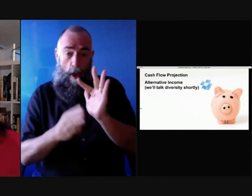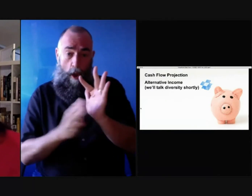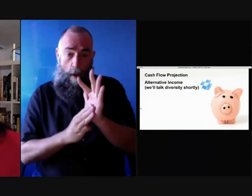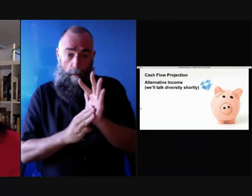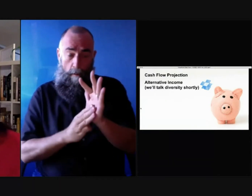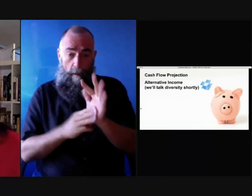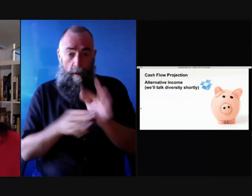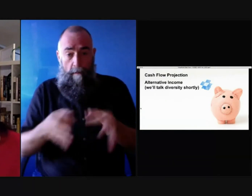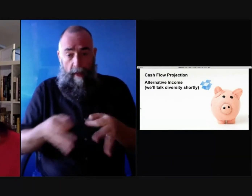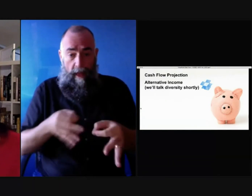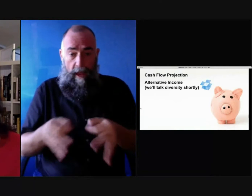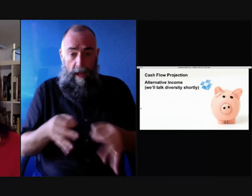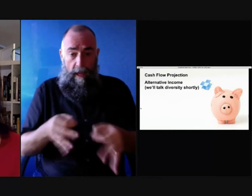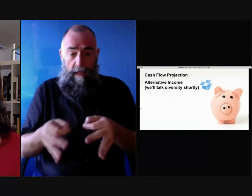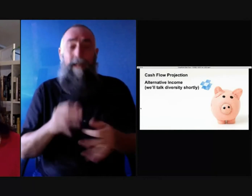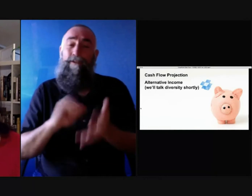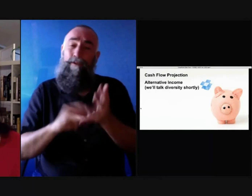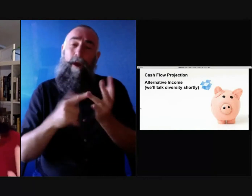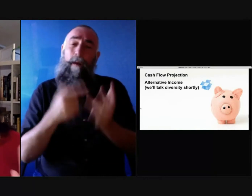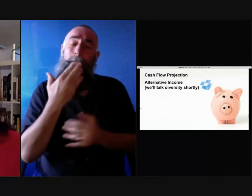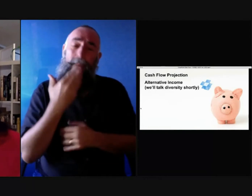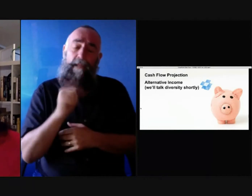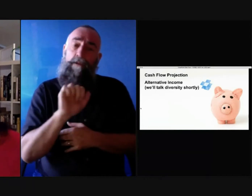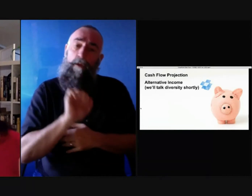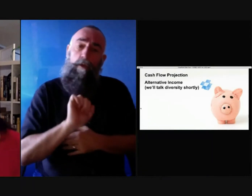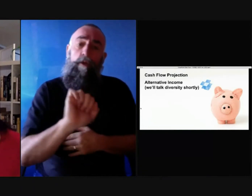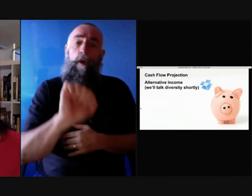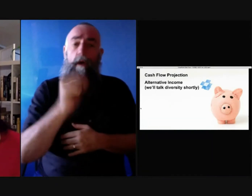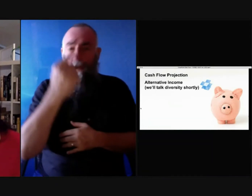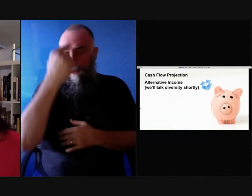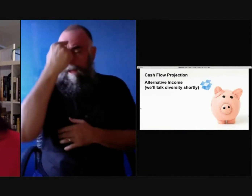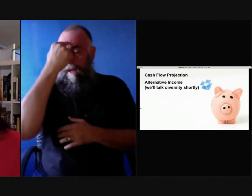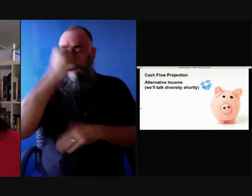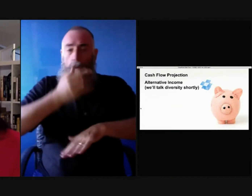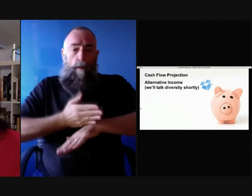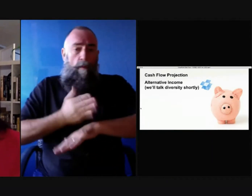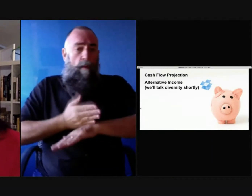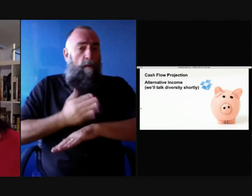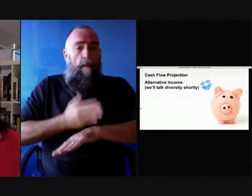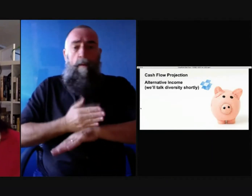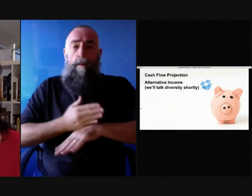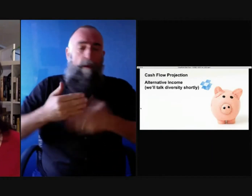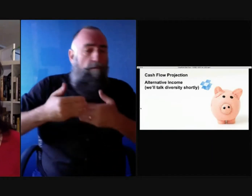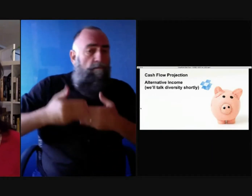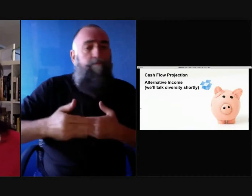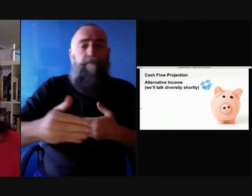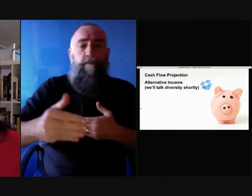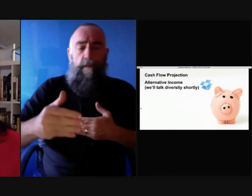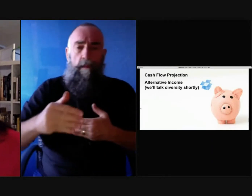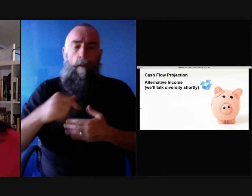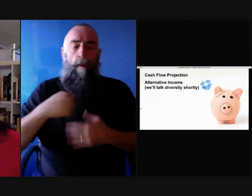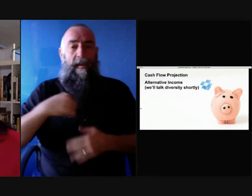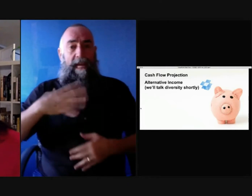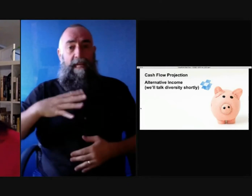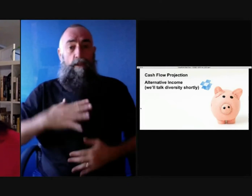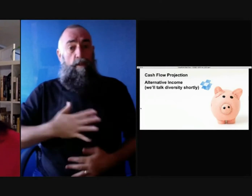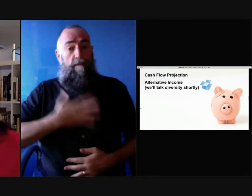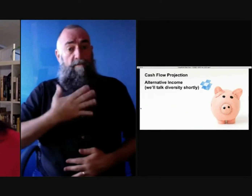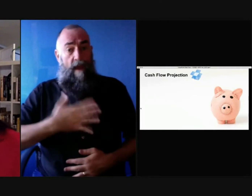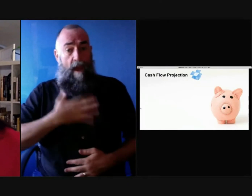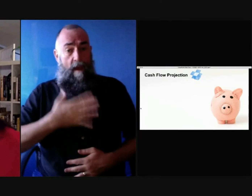kill off your screen career, but this is just about surviving. I will talk more